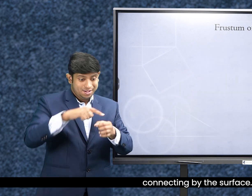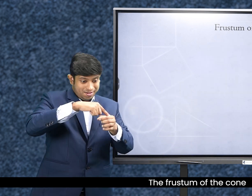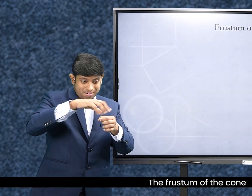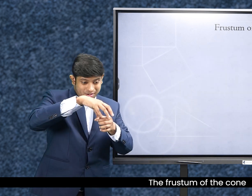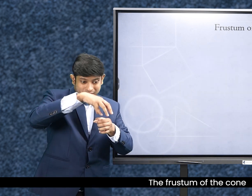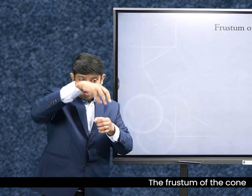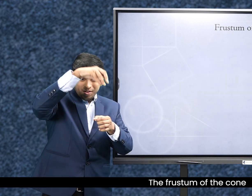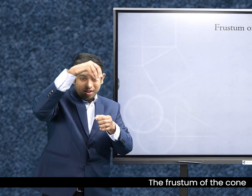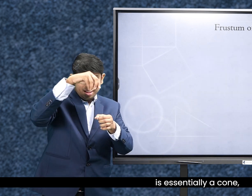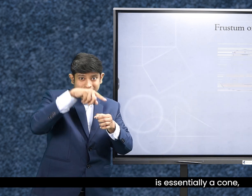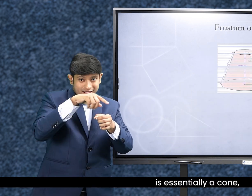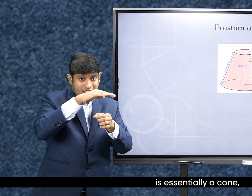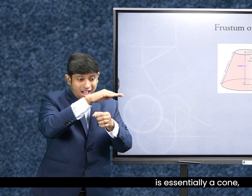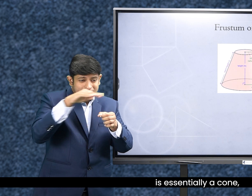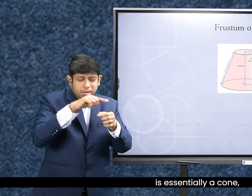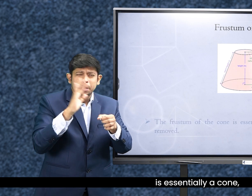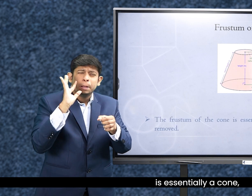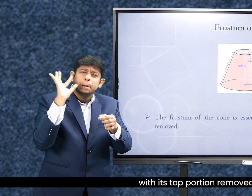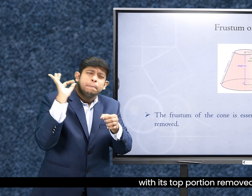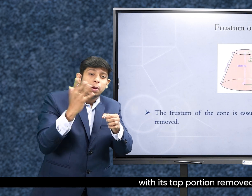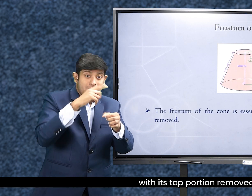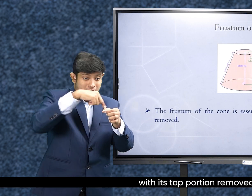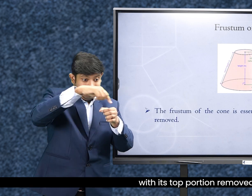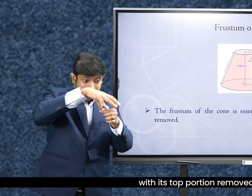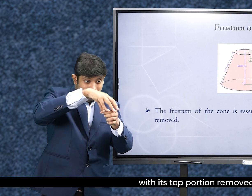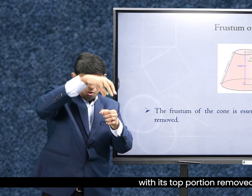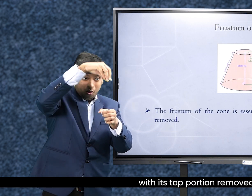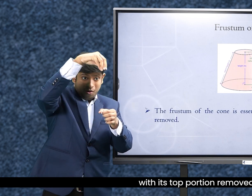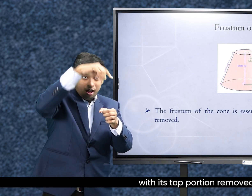The frustum of the cone is essentially a cone with its top portion removed.